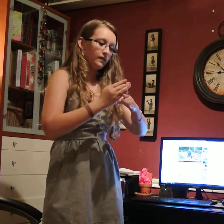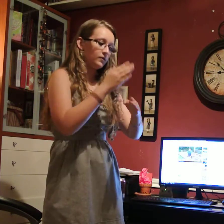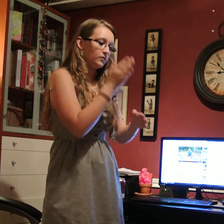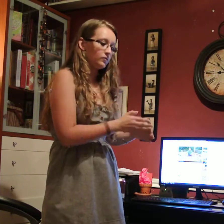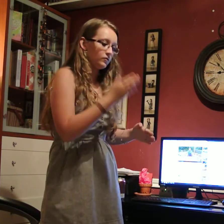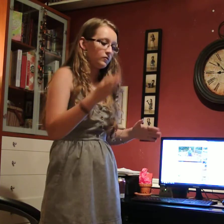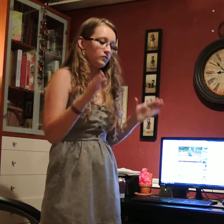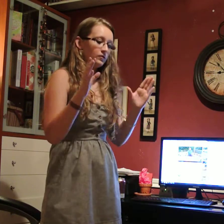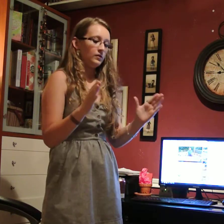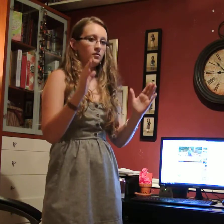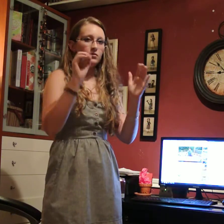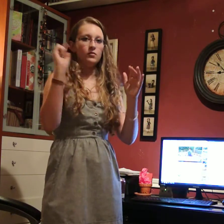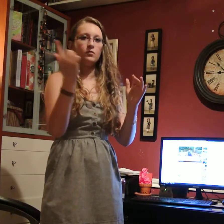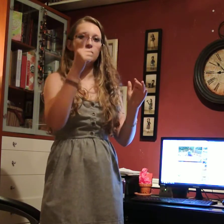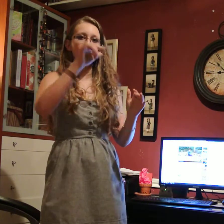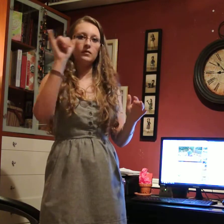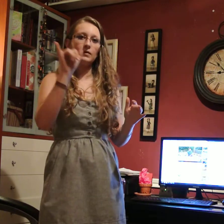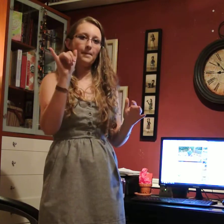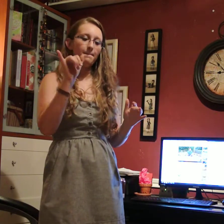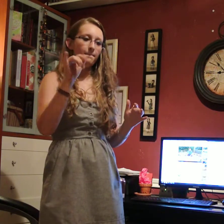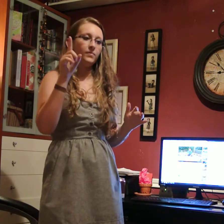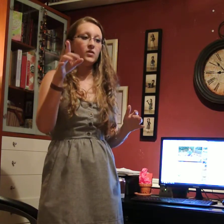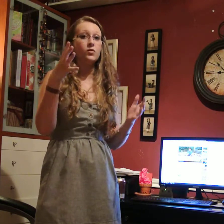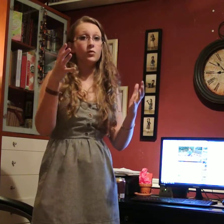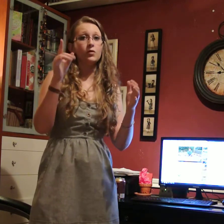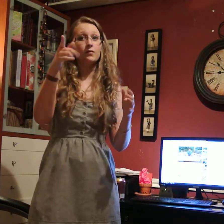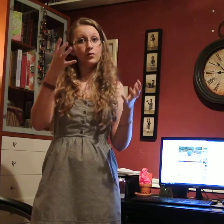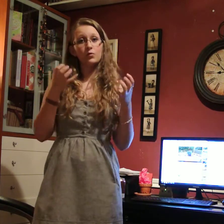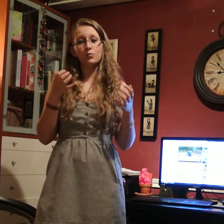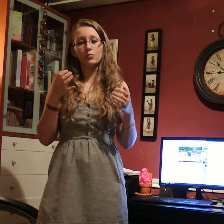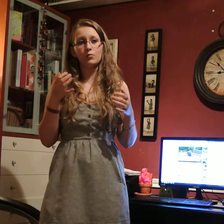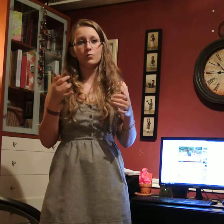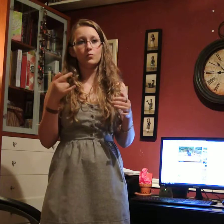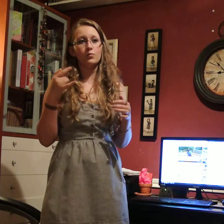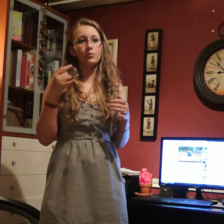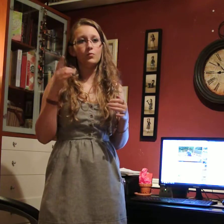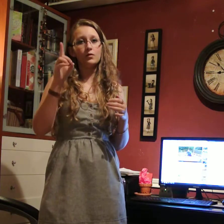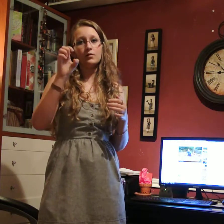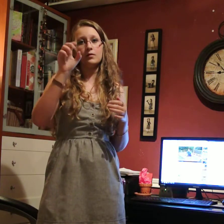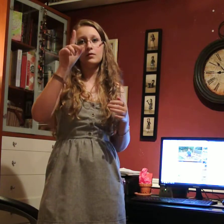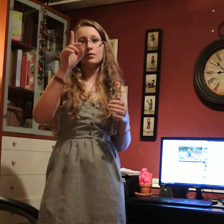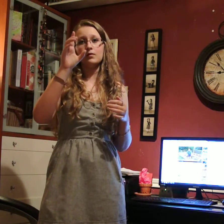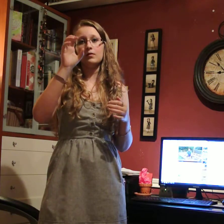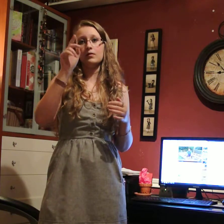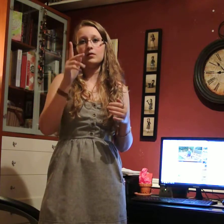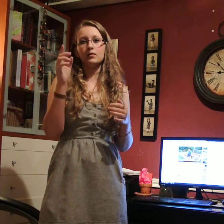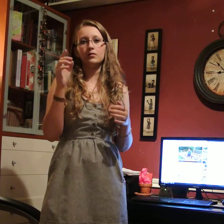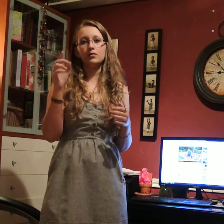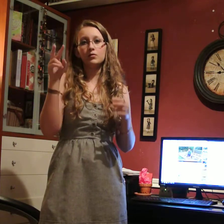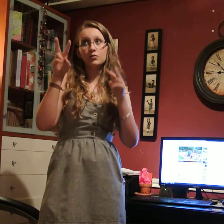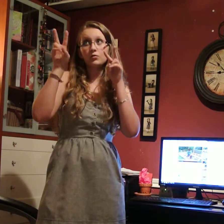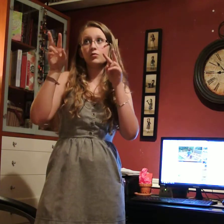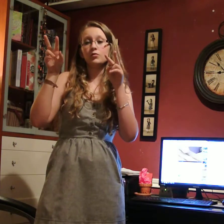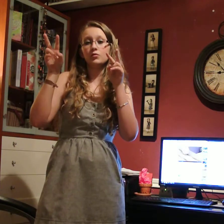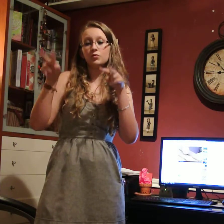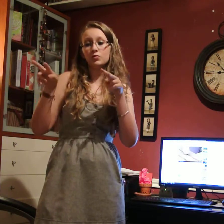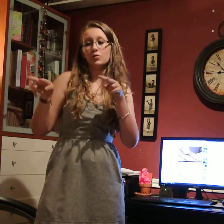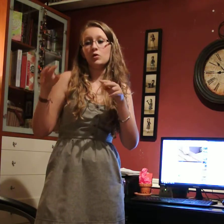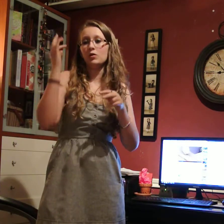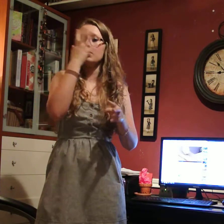Now if you want your deck to look amazing, you want to make sure your spaces in between your decking timber are spot on. So use a bullet head nail, and as you're